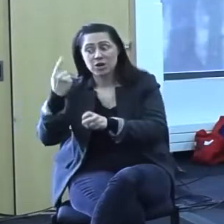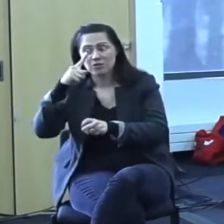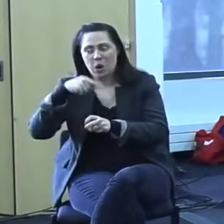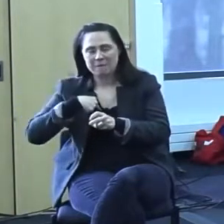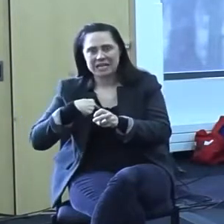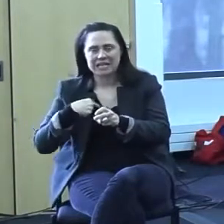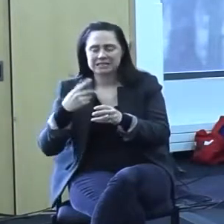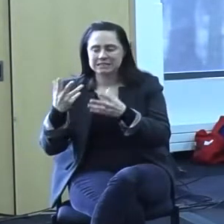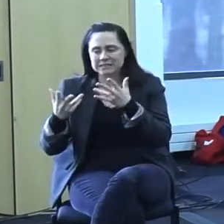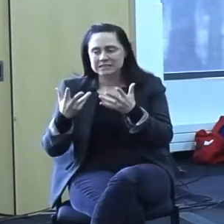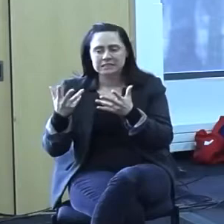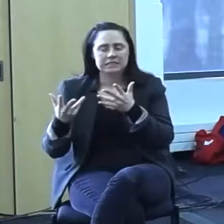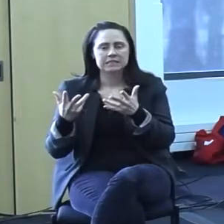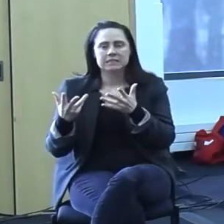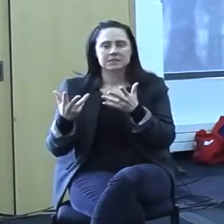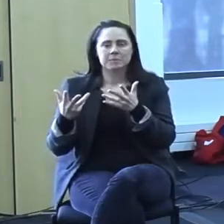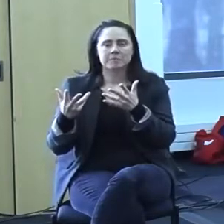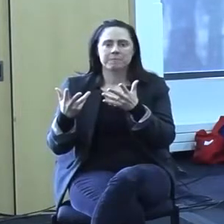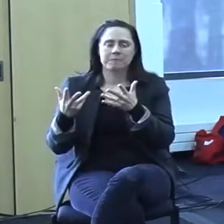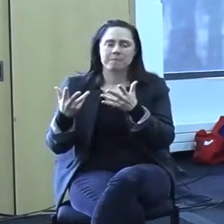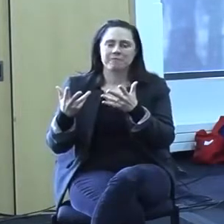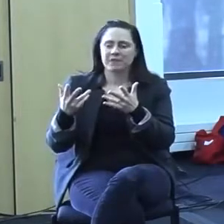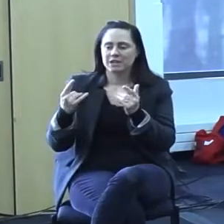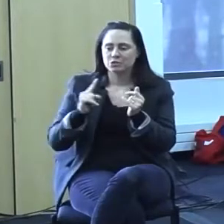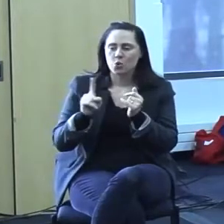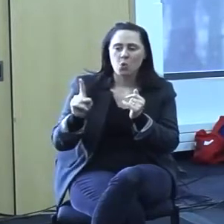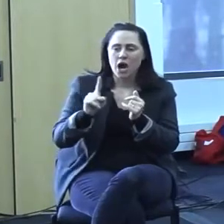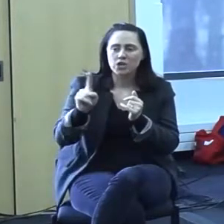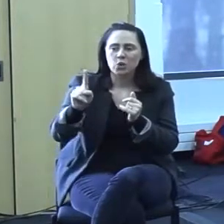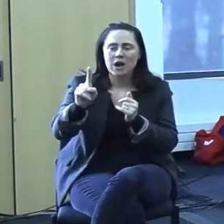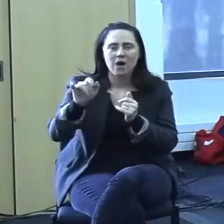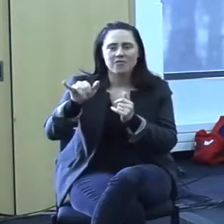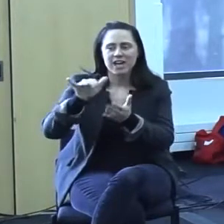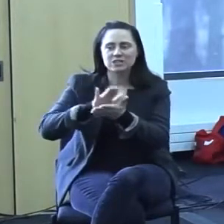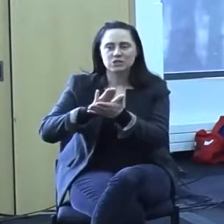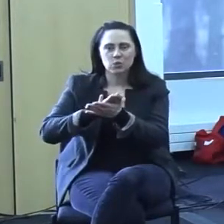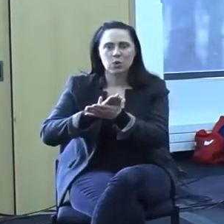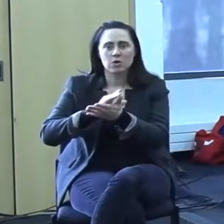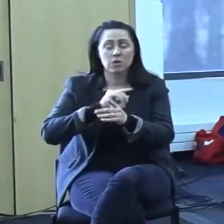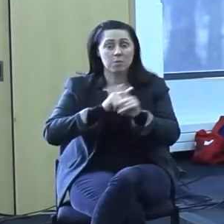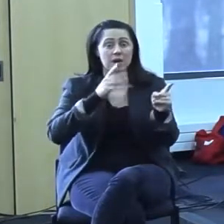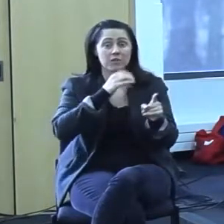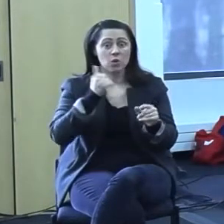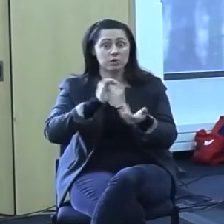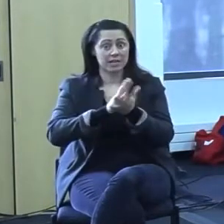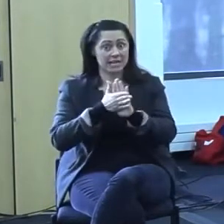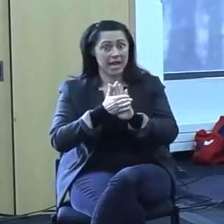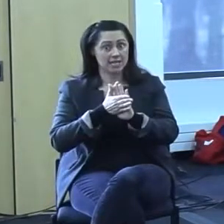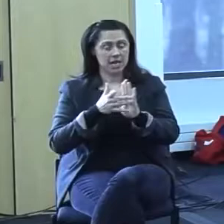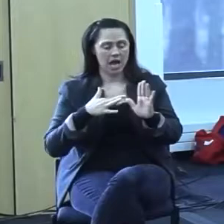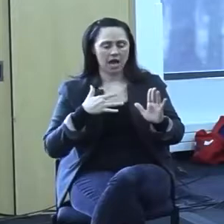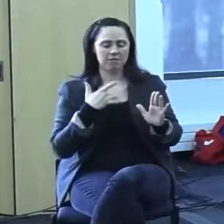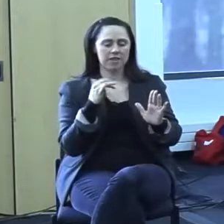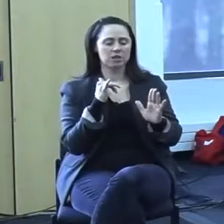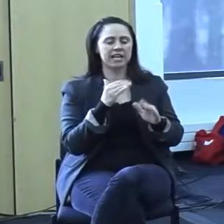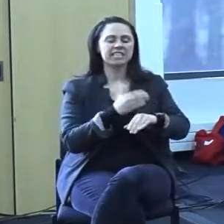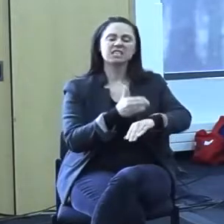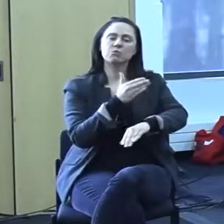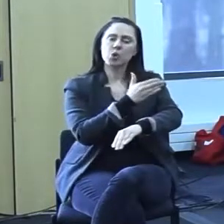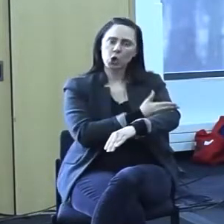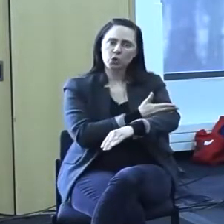to um, walk around that school and everything. But the older I get, I feel like it's